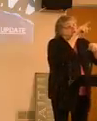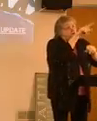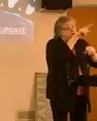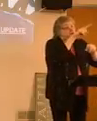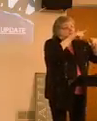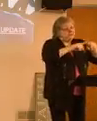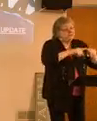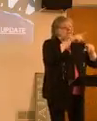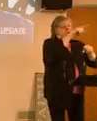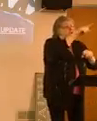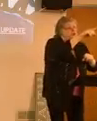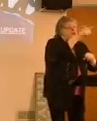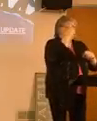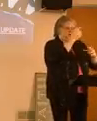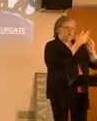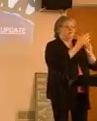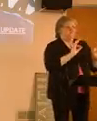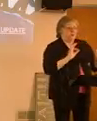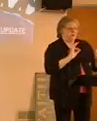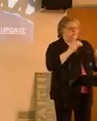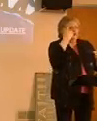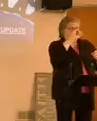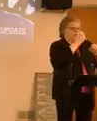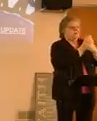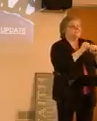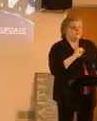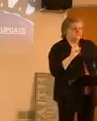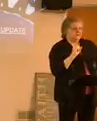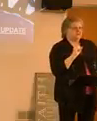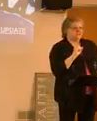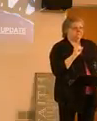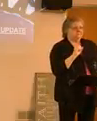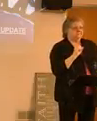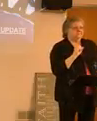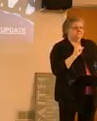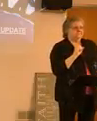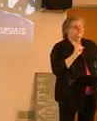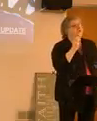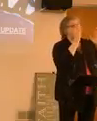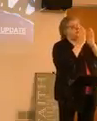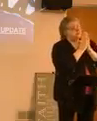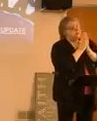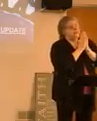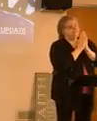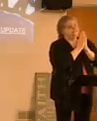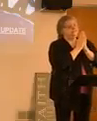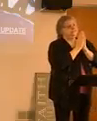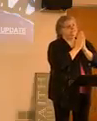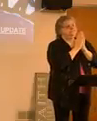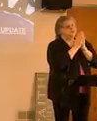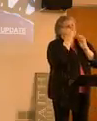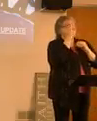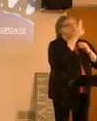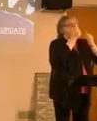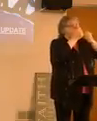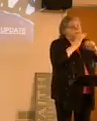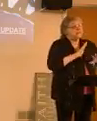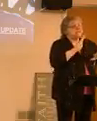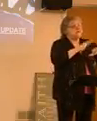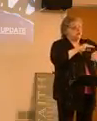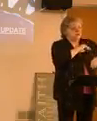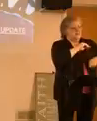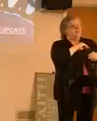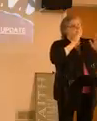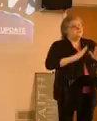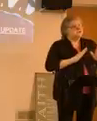freedom, to look to you for our salvation. We pray for your blessing on these missionaries